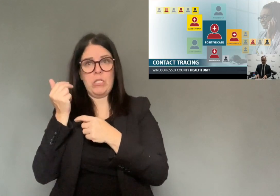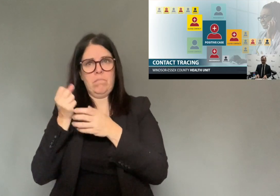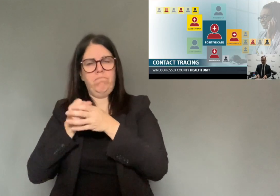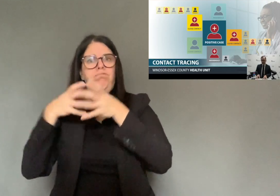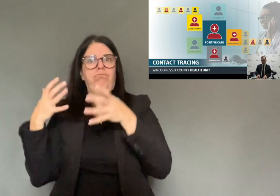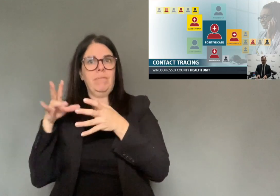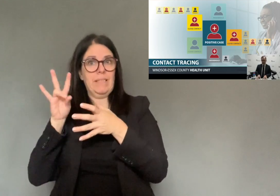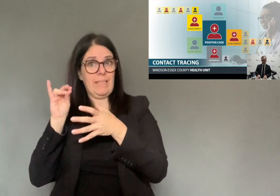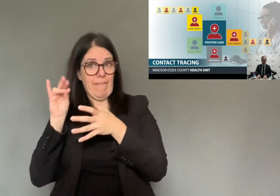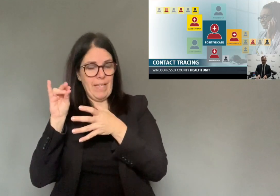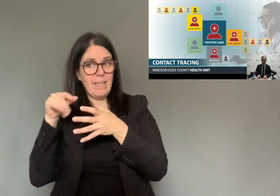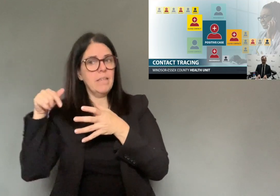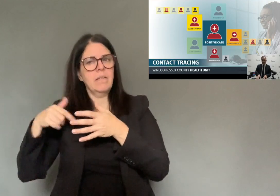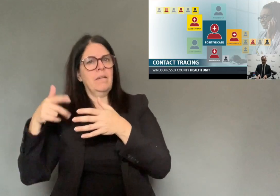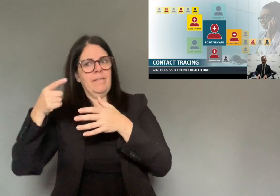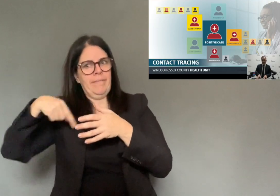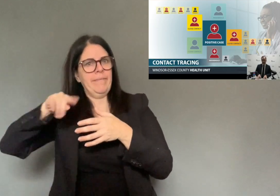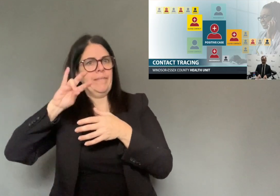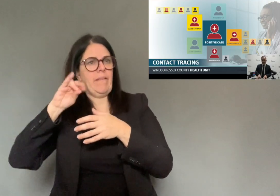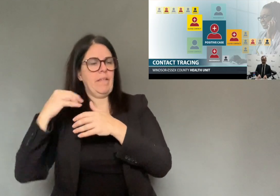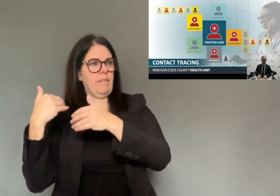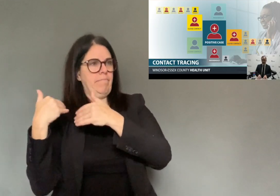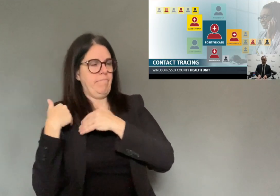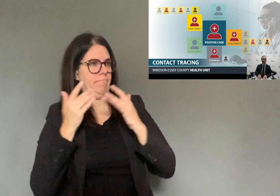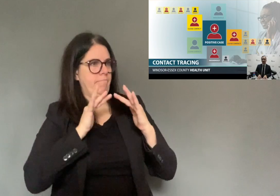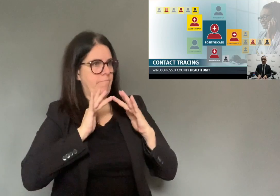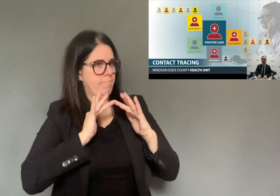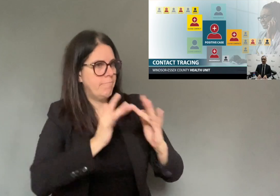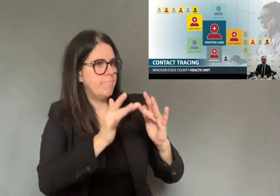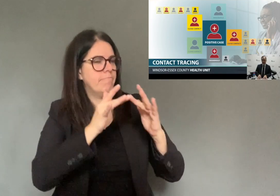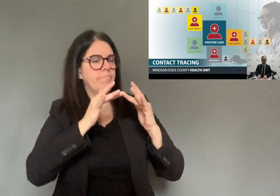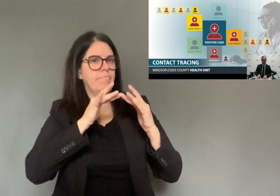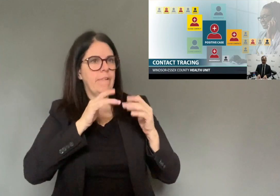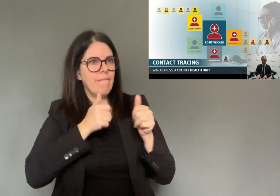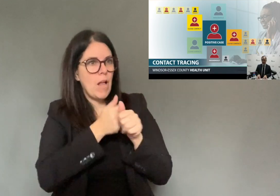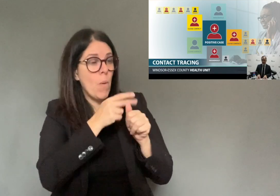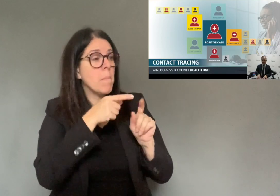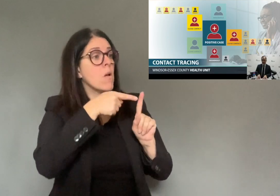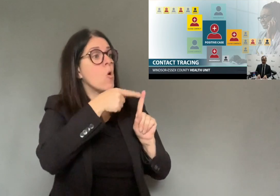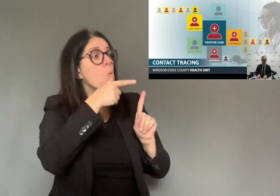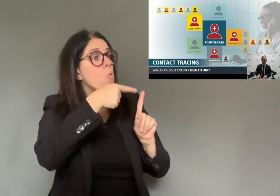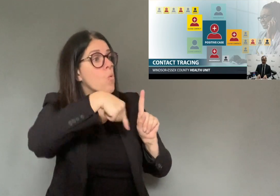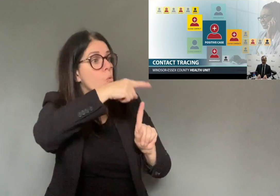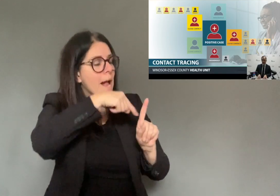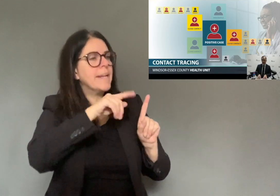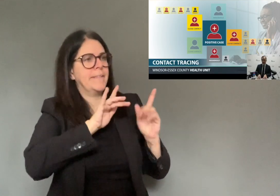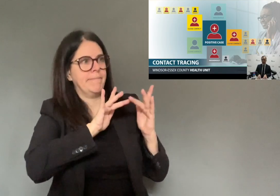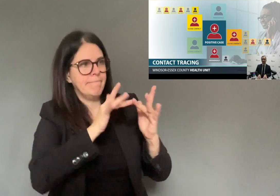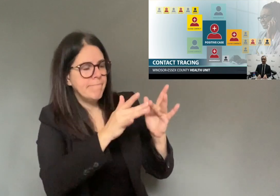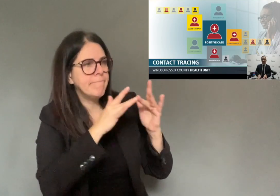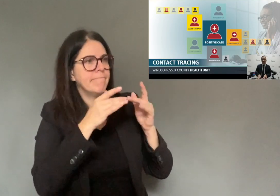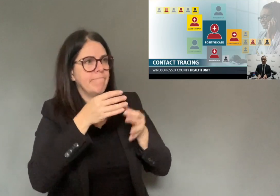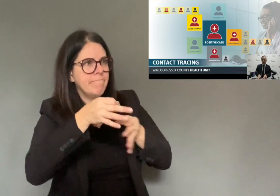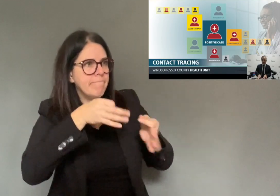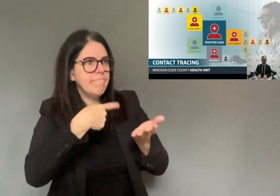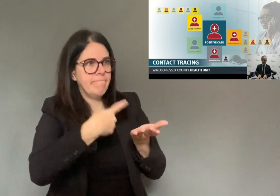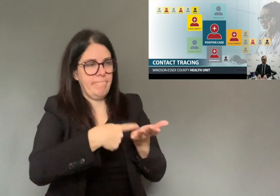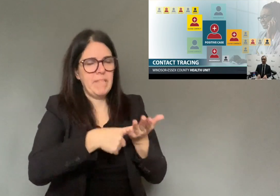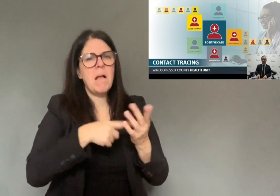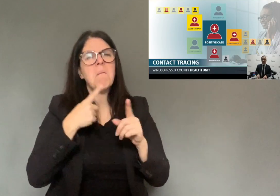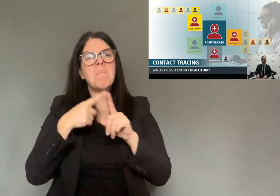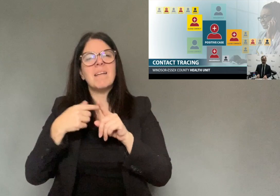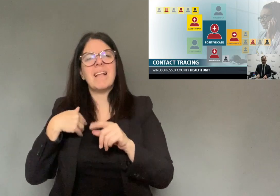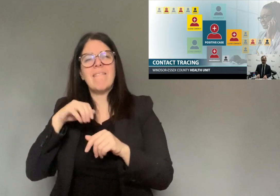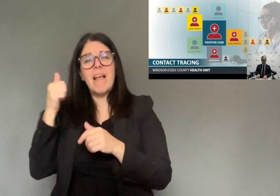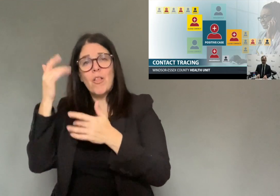and contacts. As well as we have epidemiologists and other public health staff supporting this very important work in a